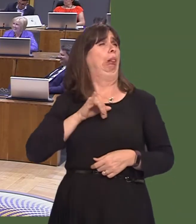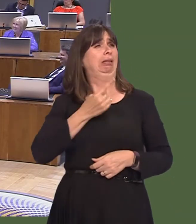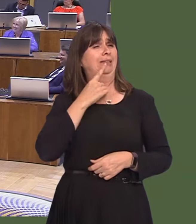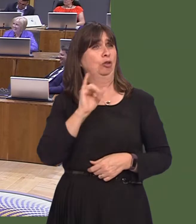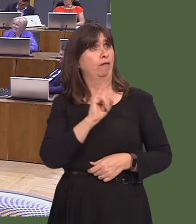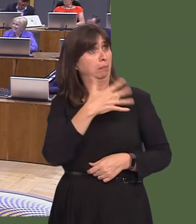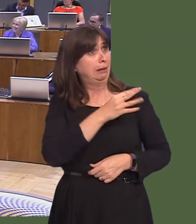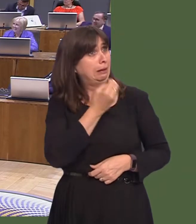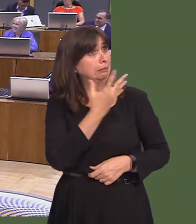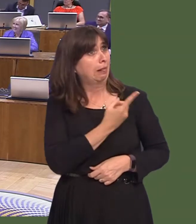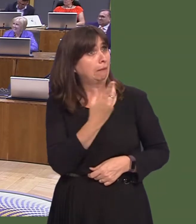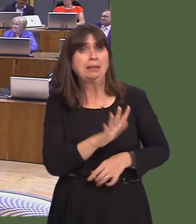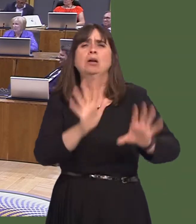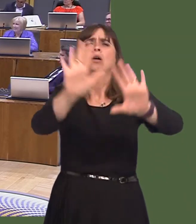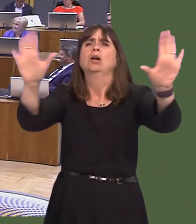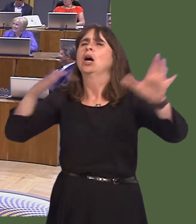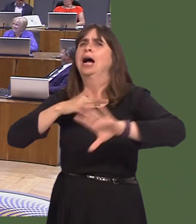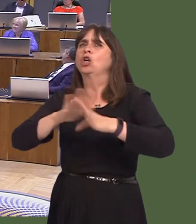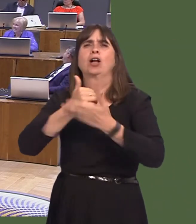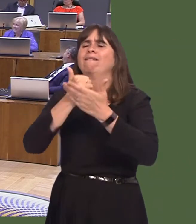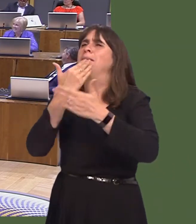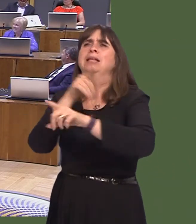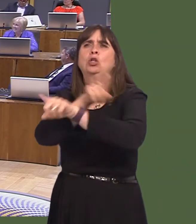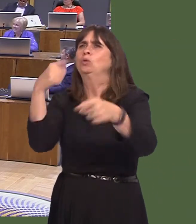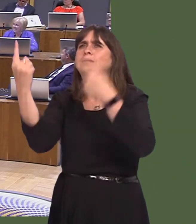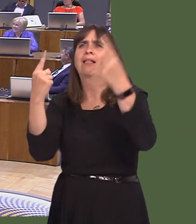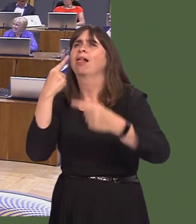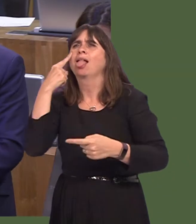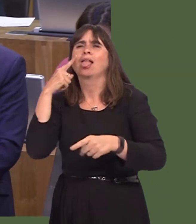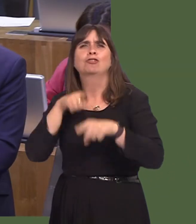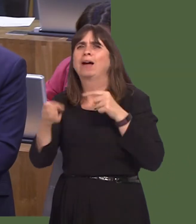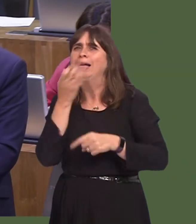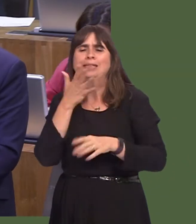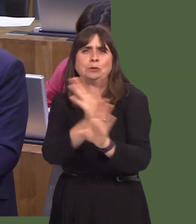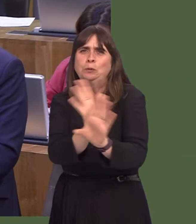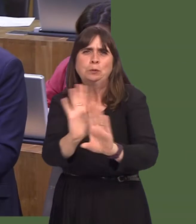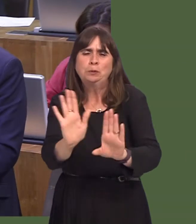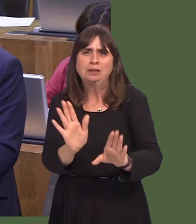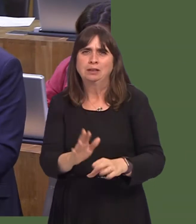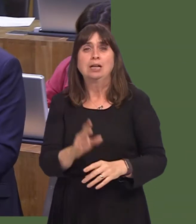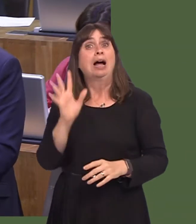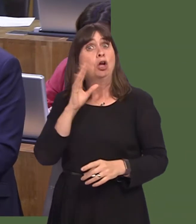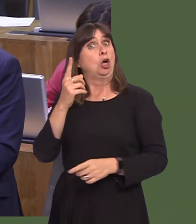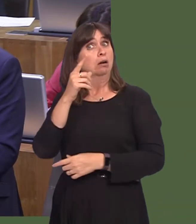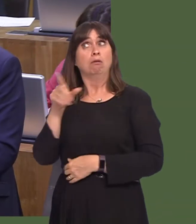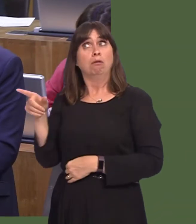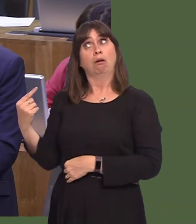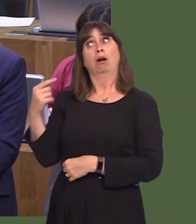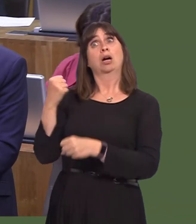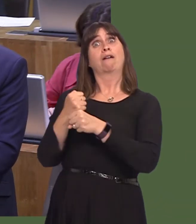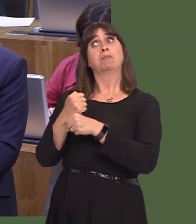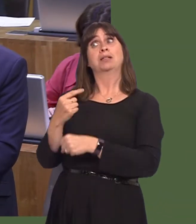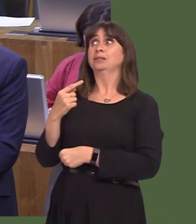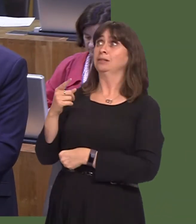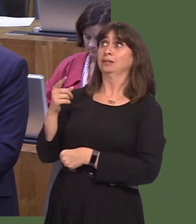not, but it's not a recommendation from her. Edible but horrible. So that is the government